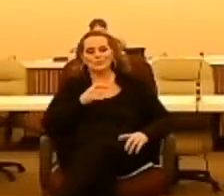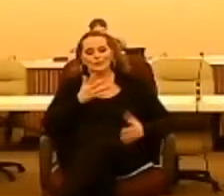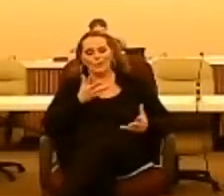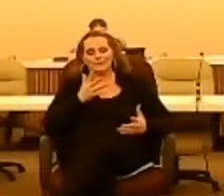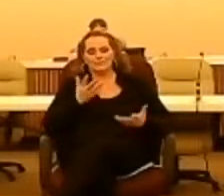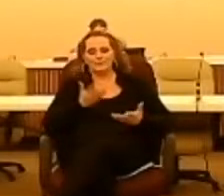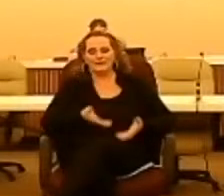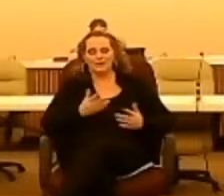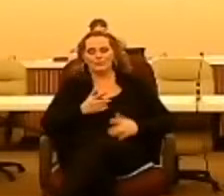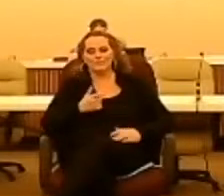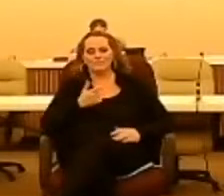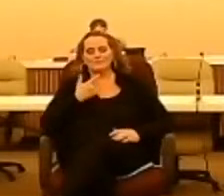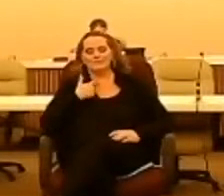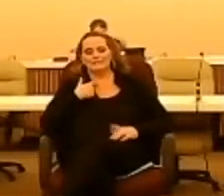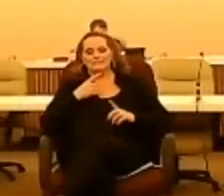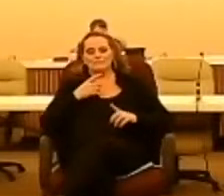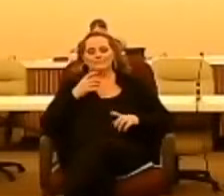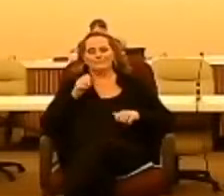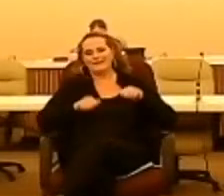was conditional.